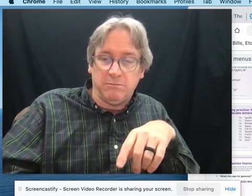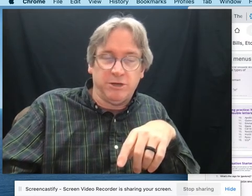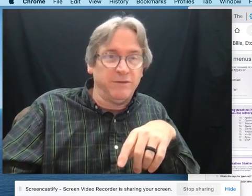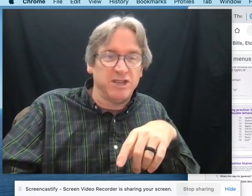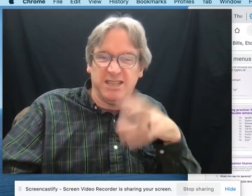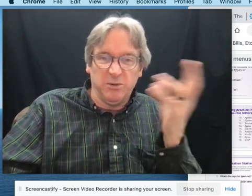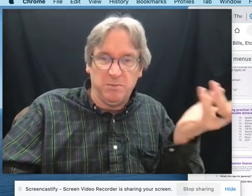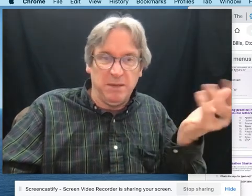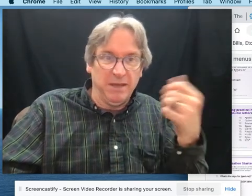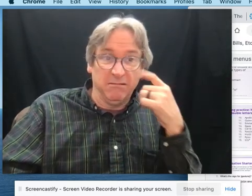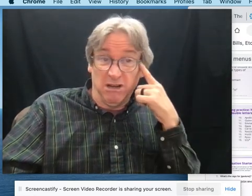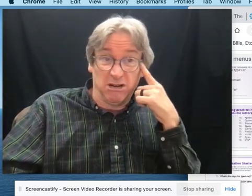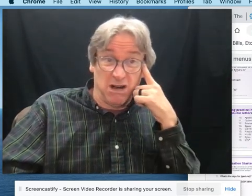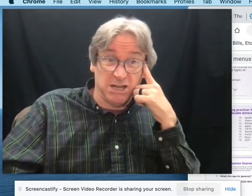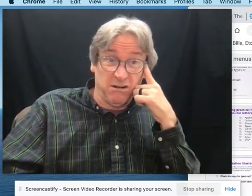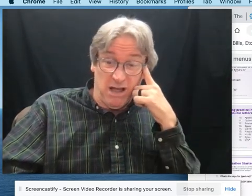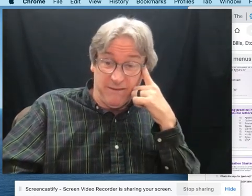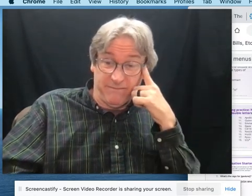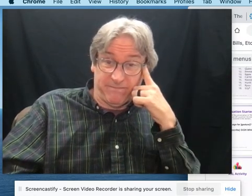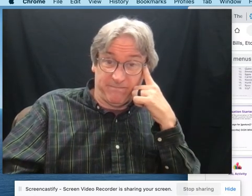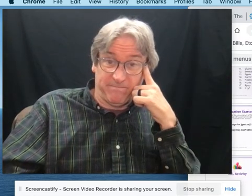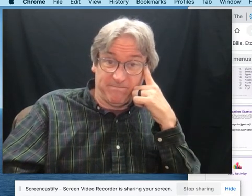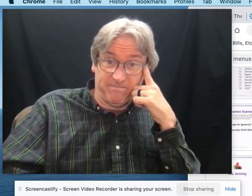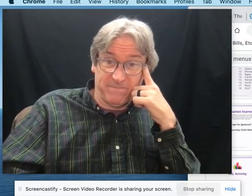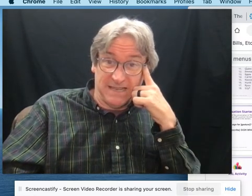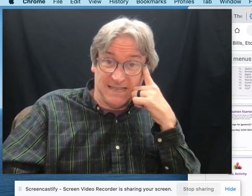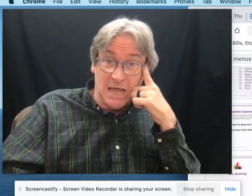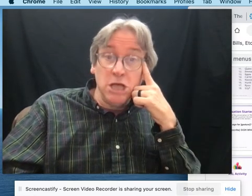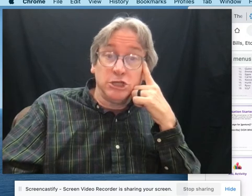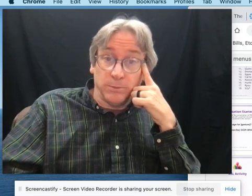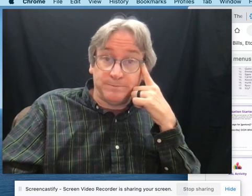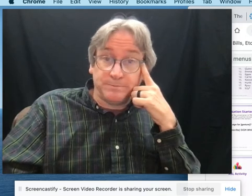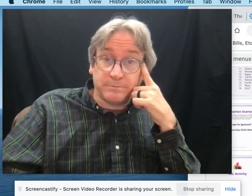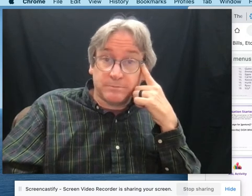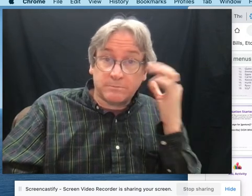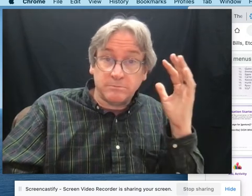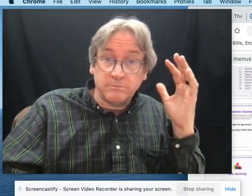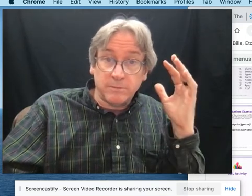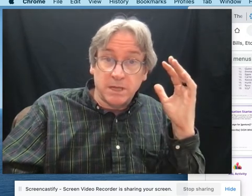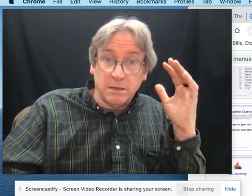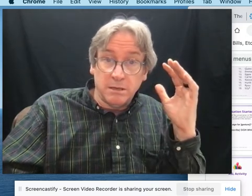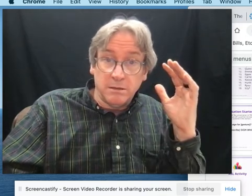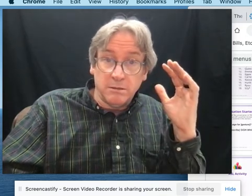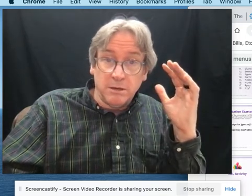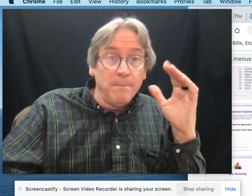but you're gonna have to just deal with me being a crotchy old guy so